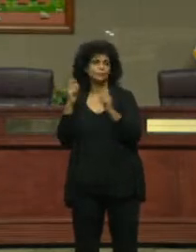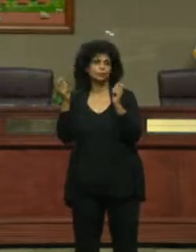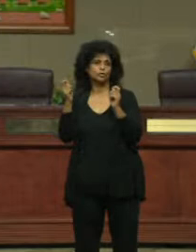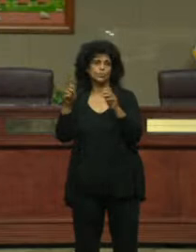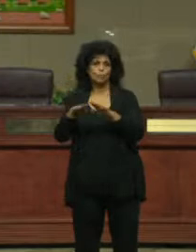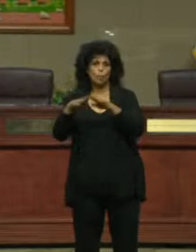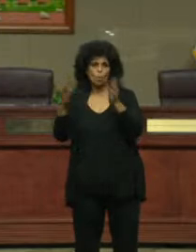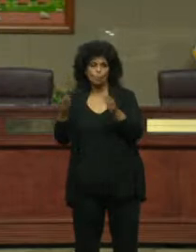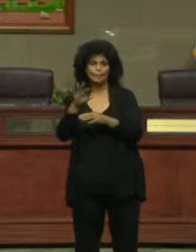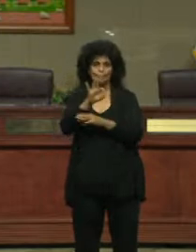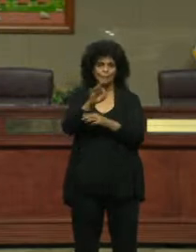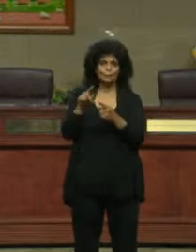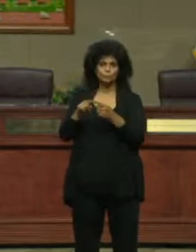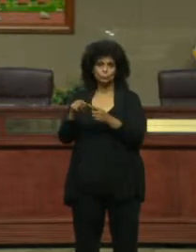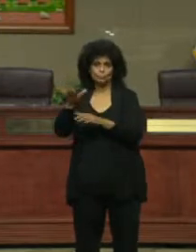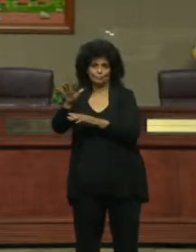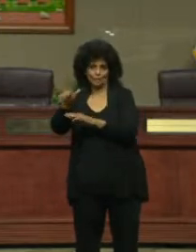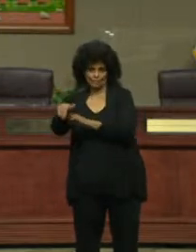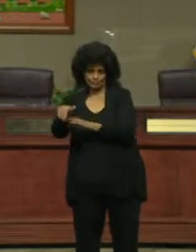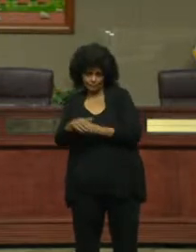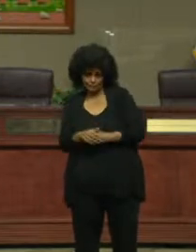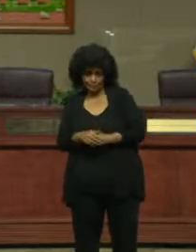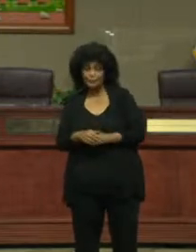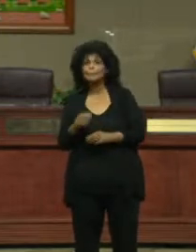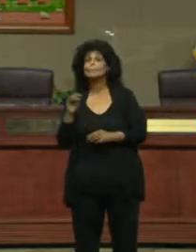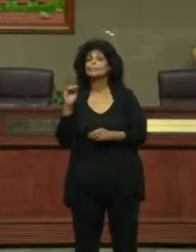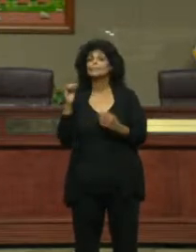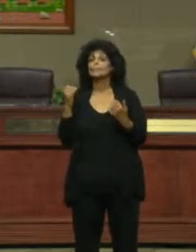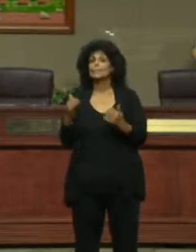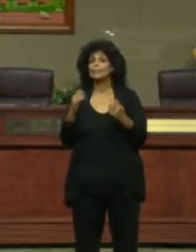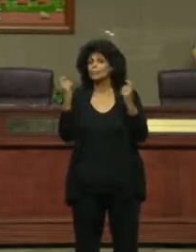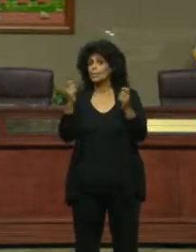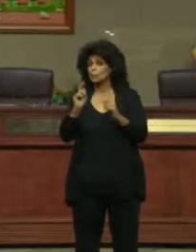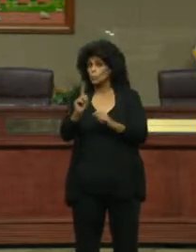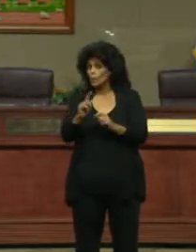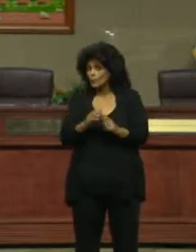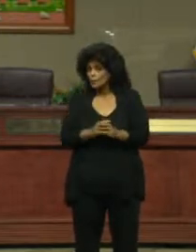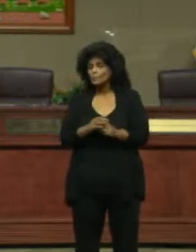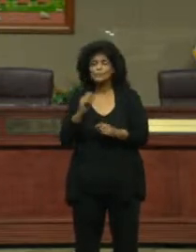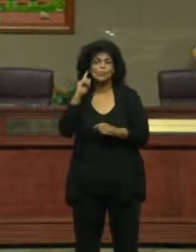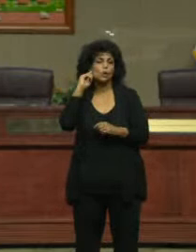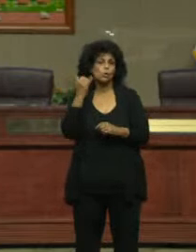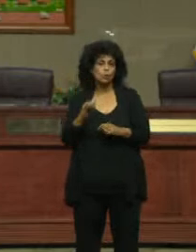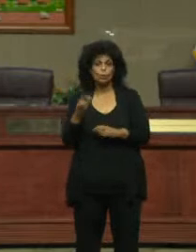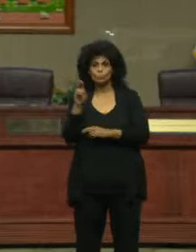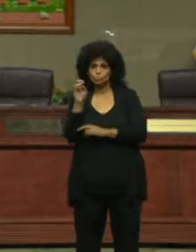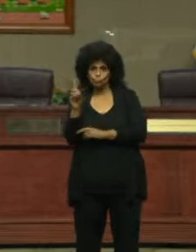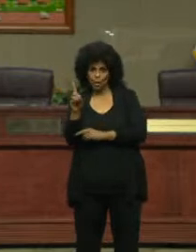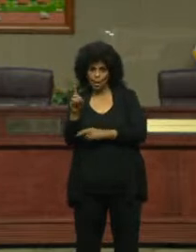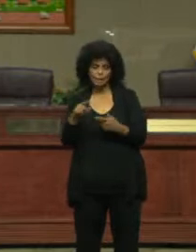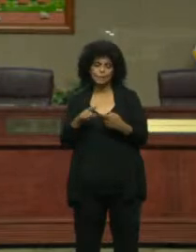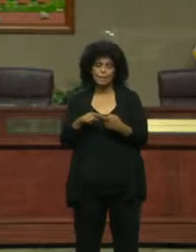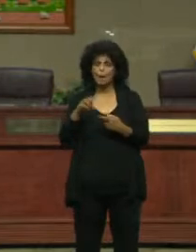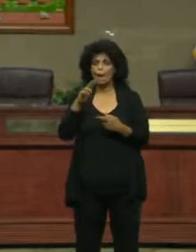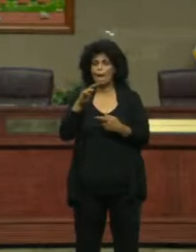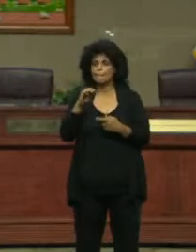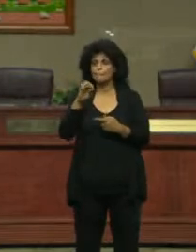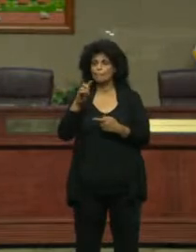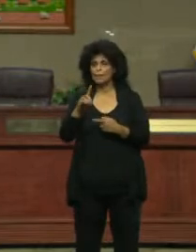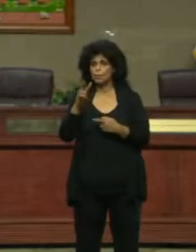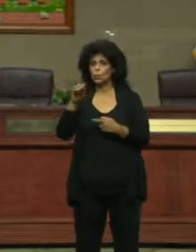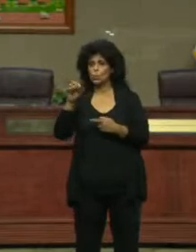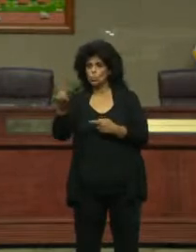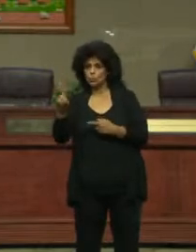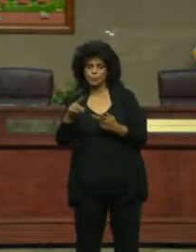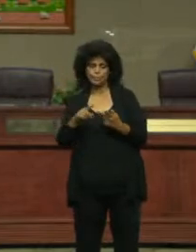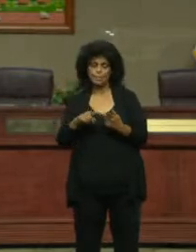and 5 p.m. The recreation centers are off of Goldenrod, Meadowwoods, South Econ,